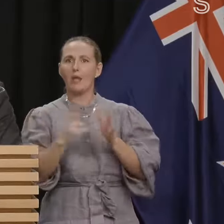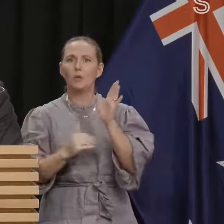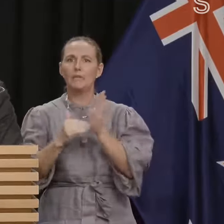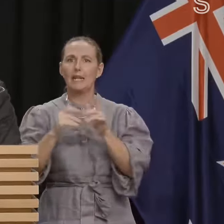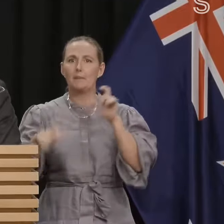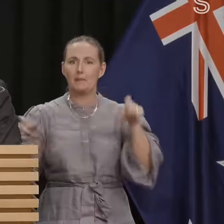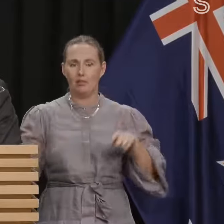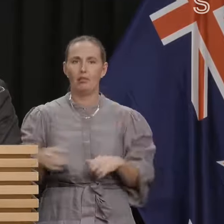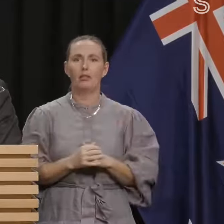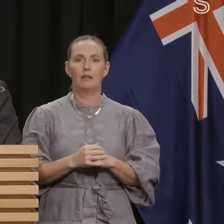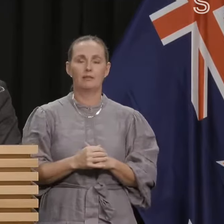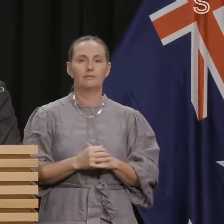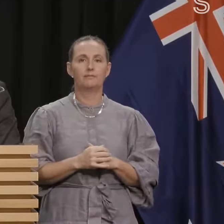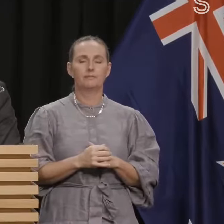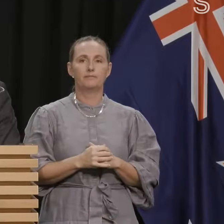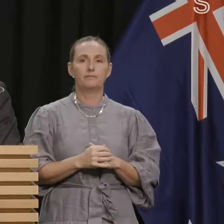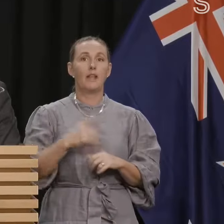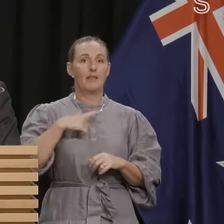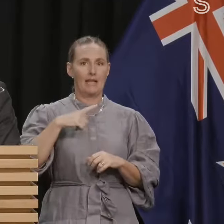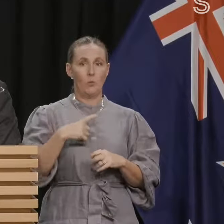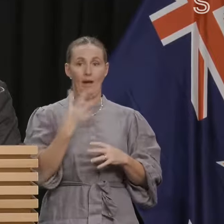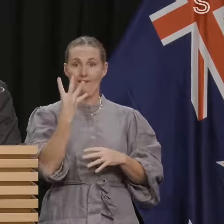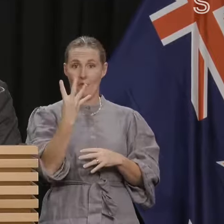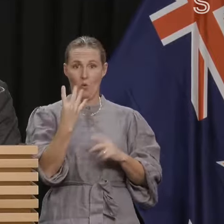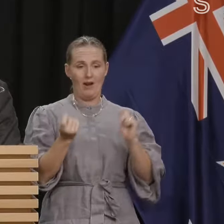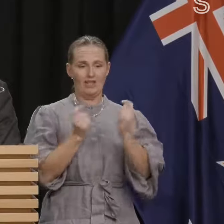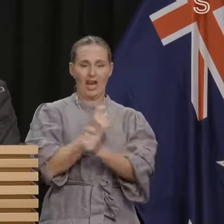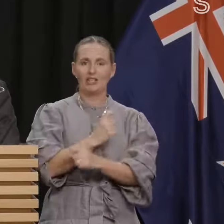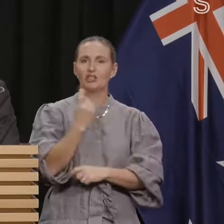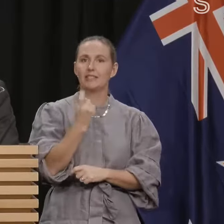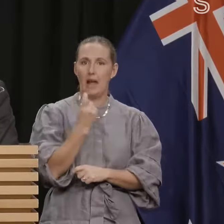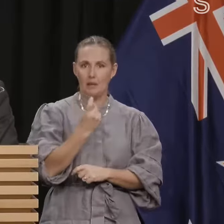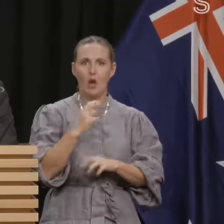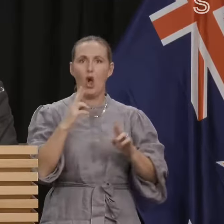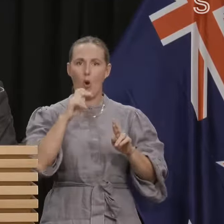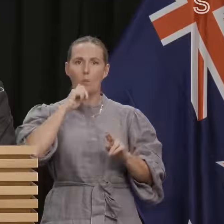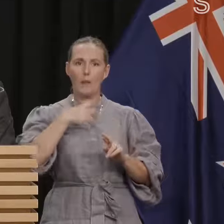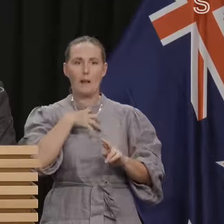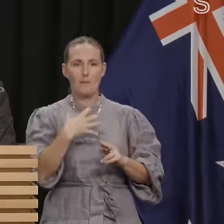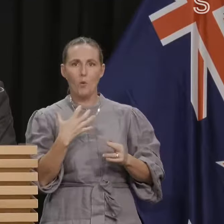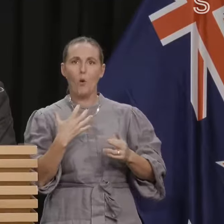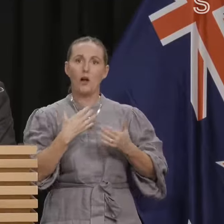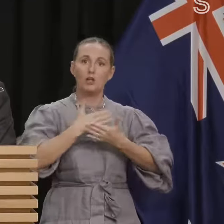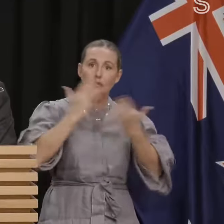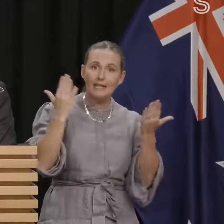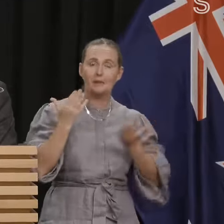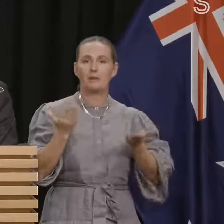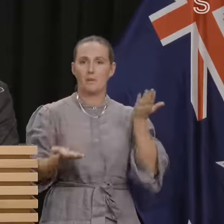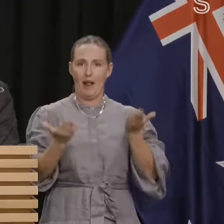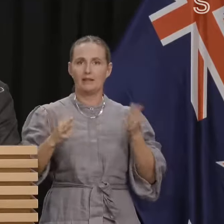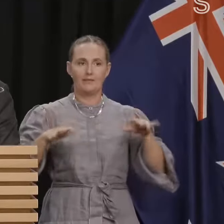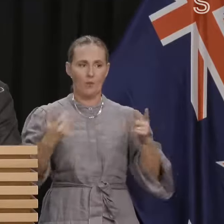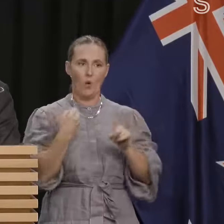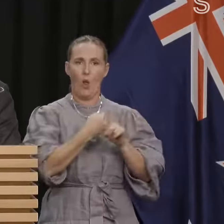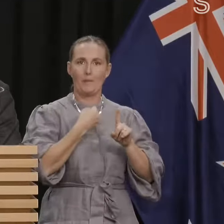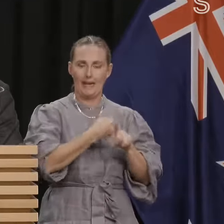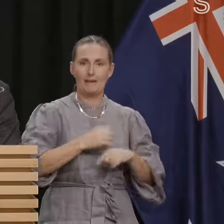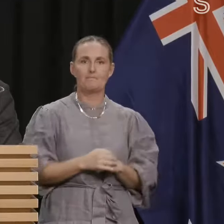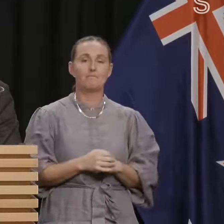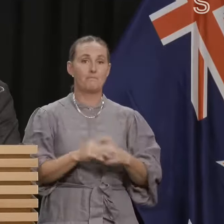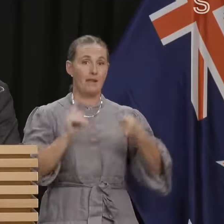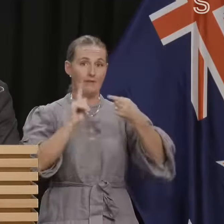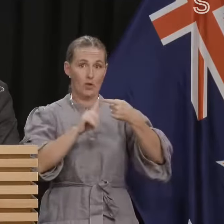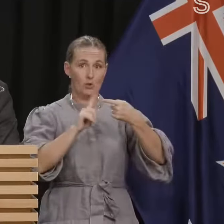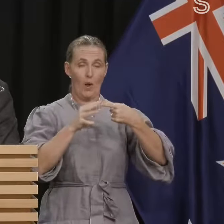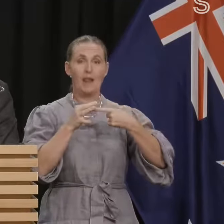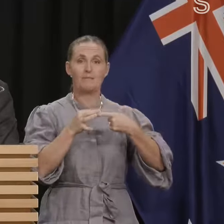4 changes that I believe will help to build greater transparency and balance around lobbying. First, I've commissioned a significant